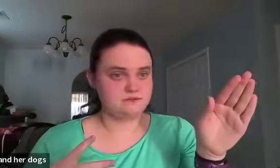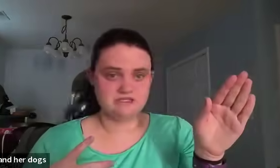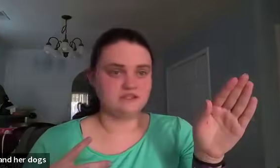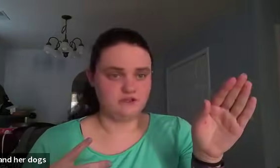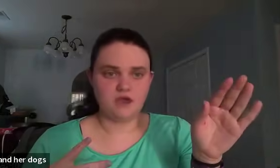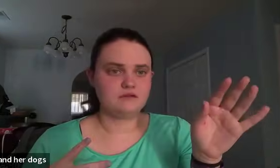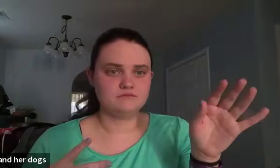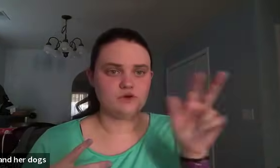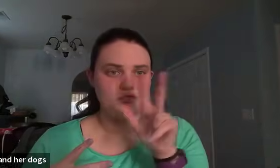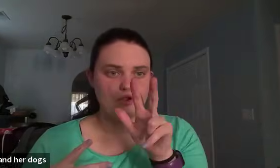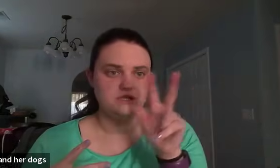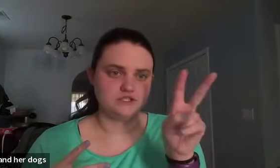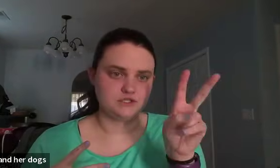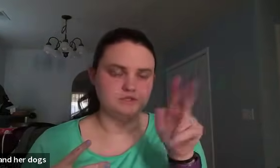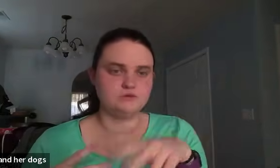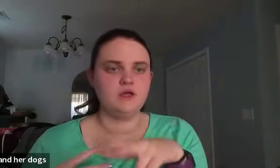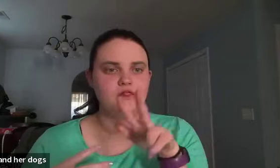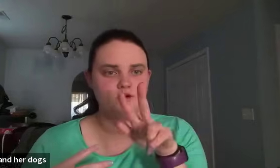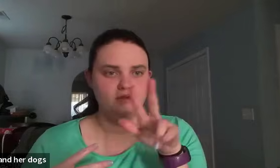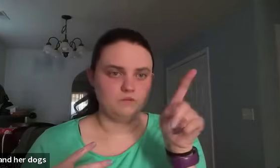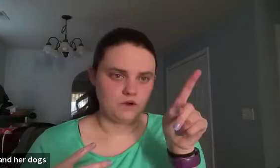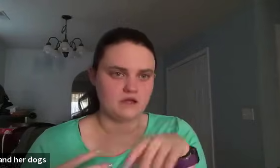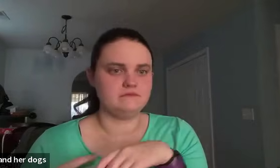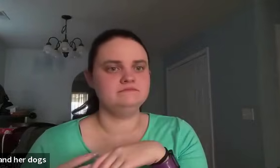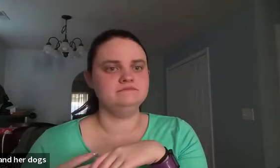just basically do that. So 32, 31,